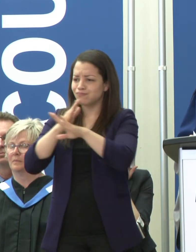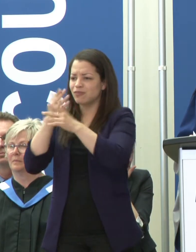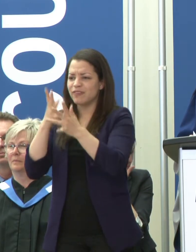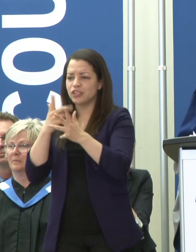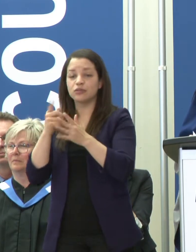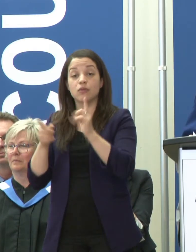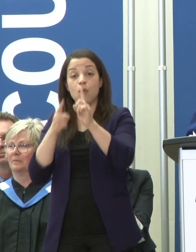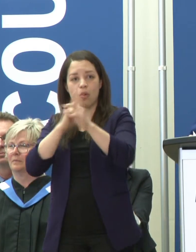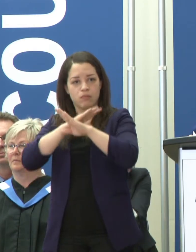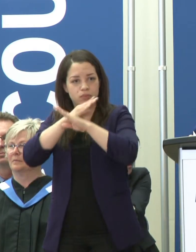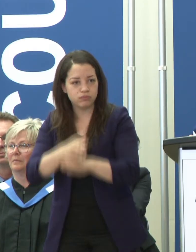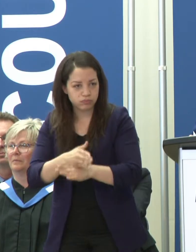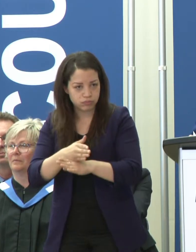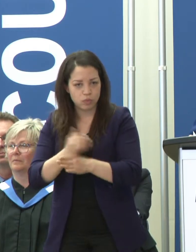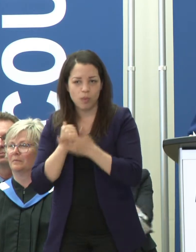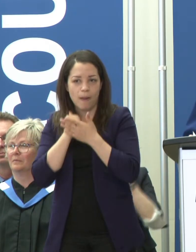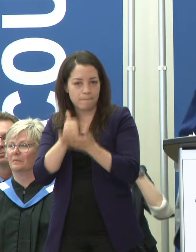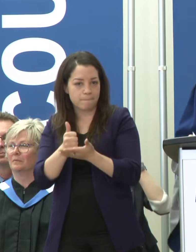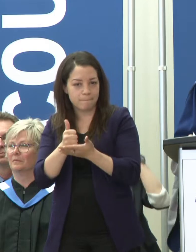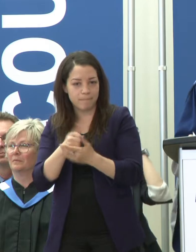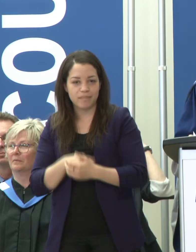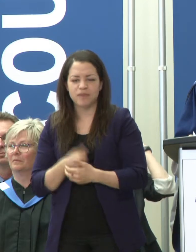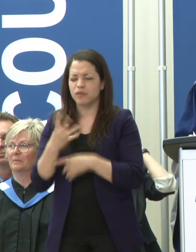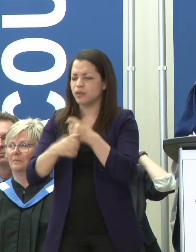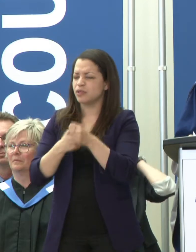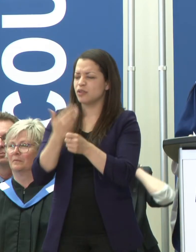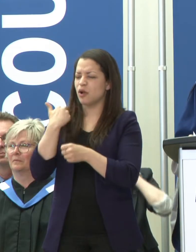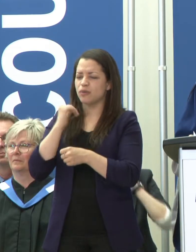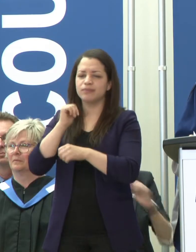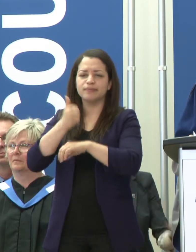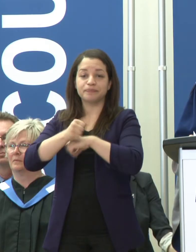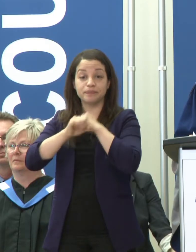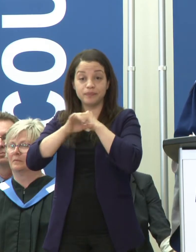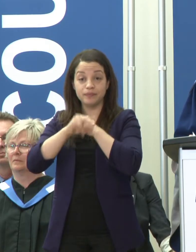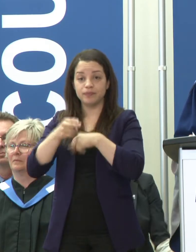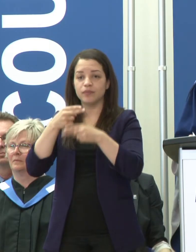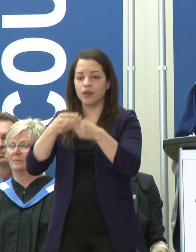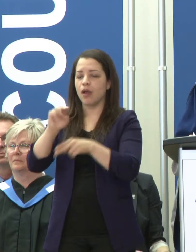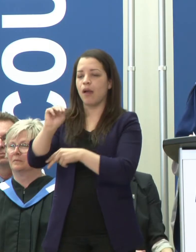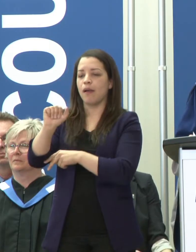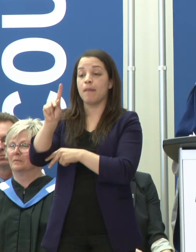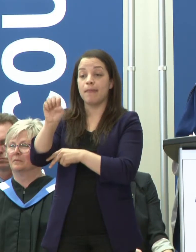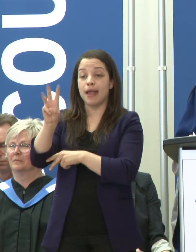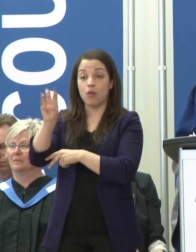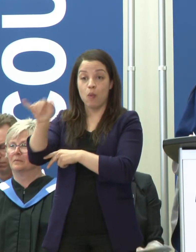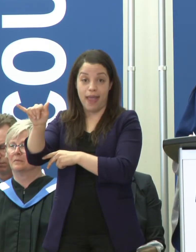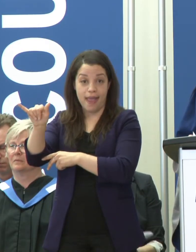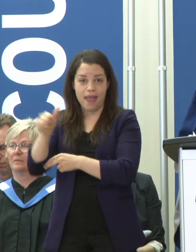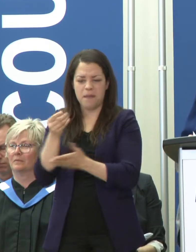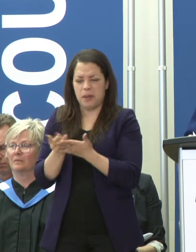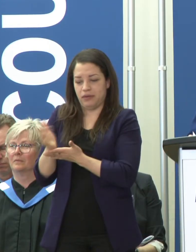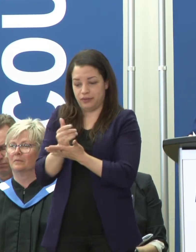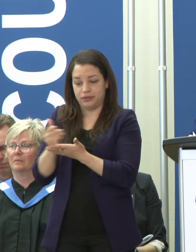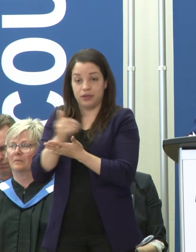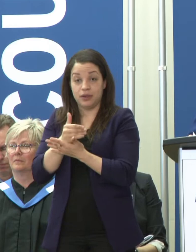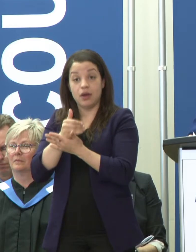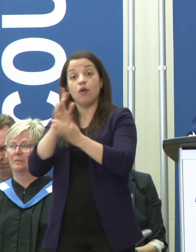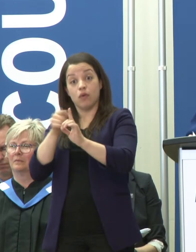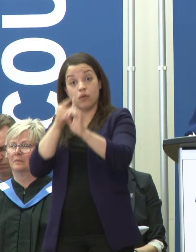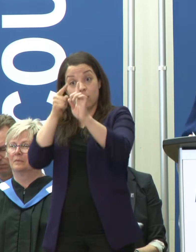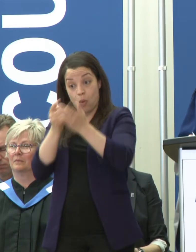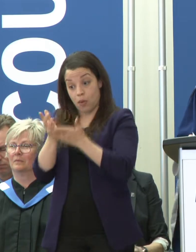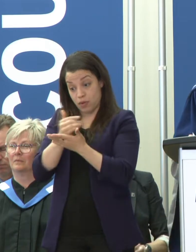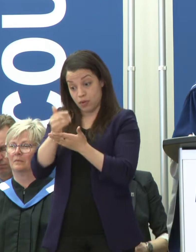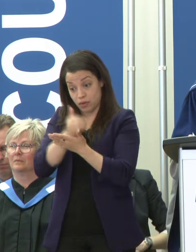to that end, a few years ago, we launched Make Way. Make Way is a fundraising campaign where we plan to raise